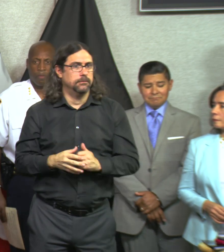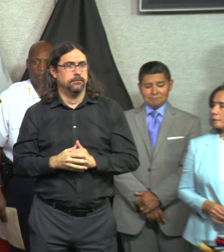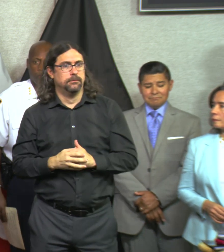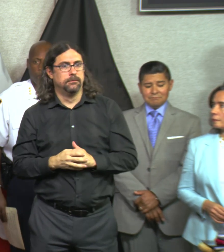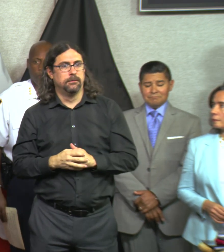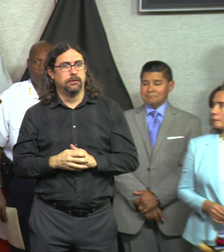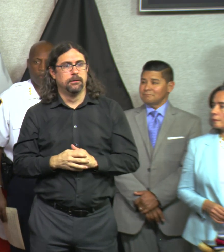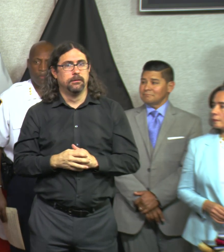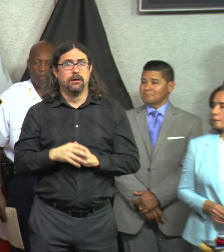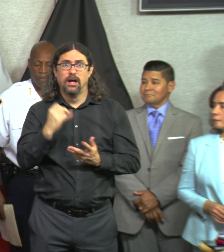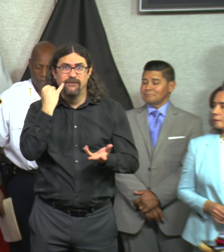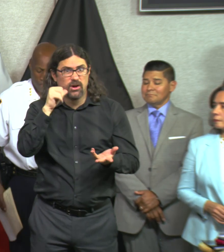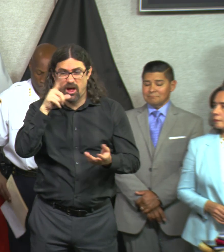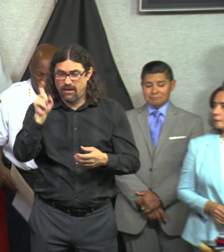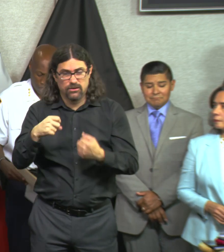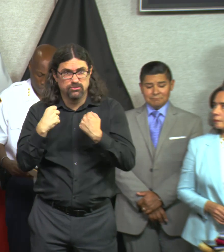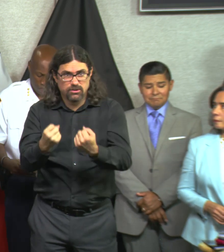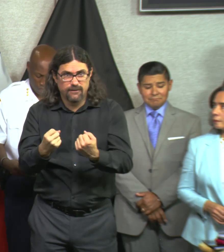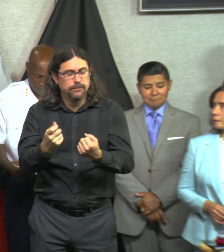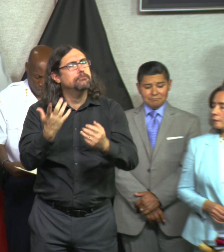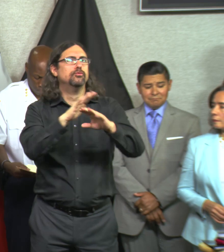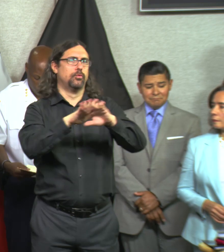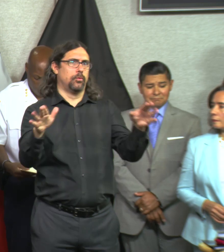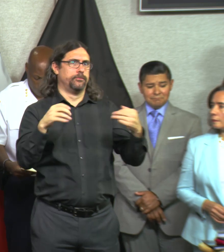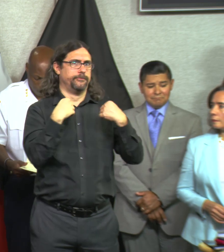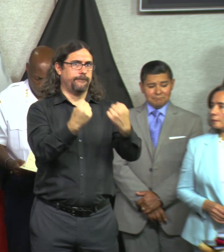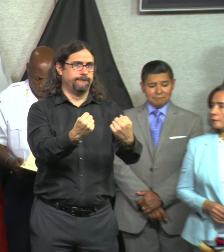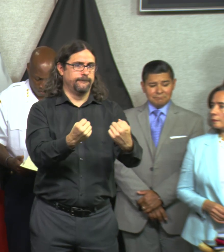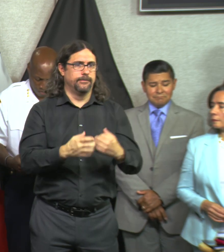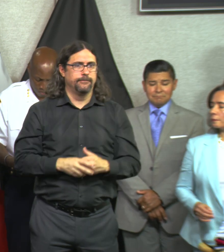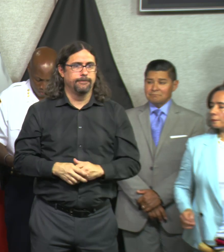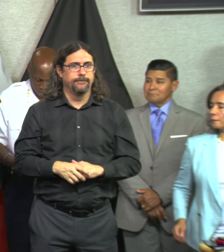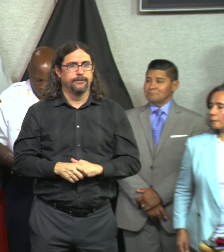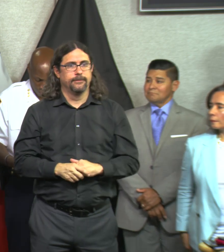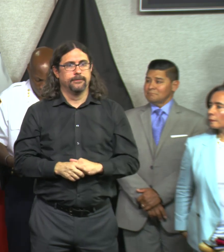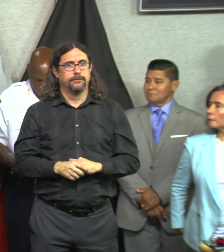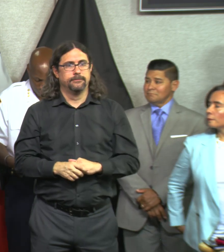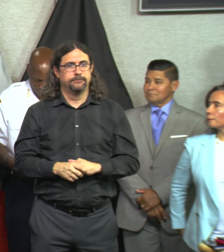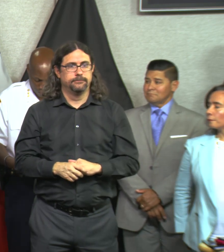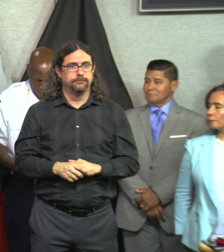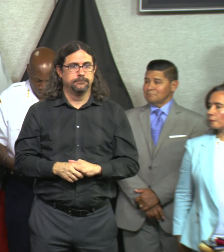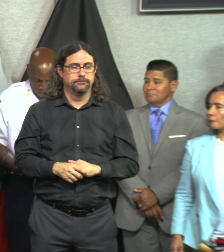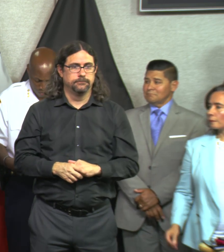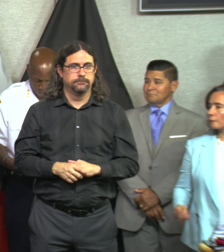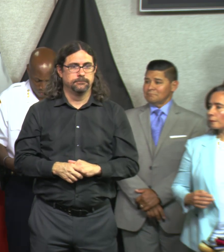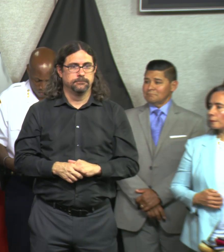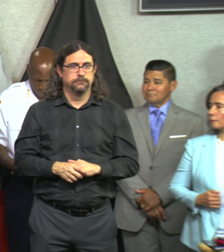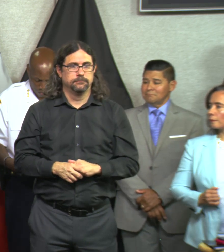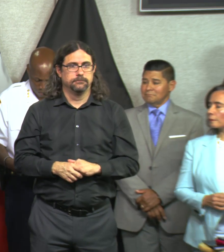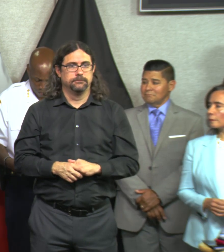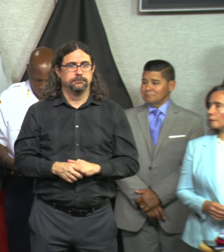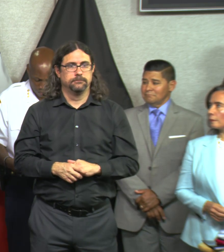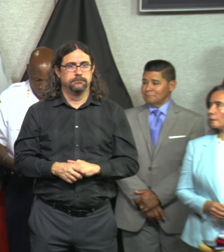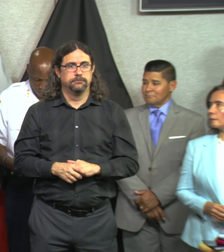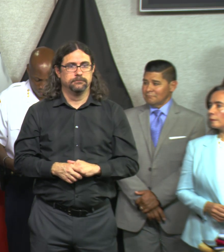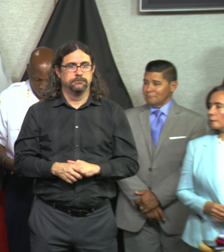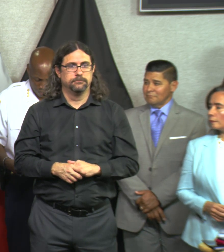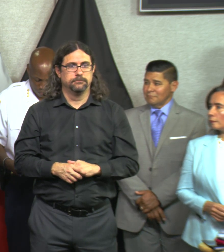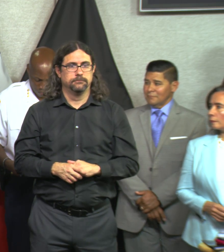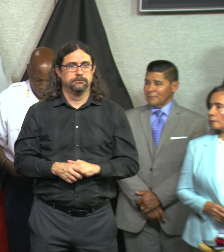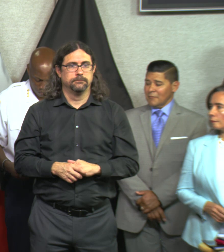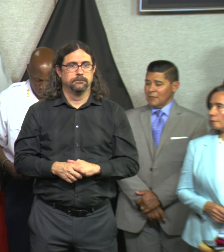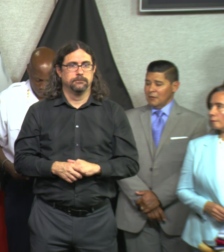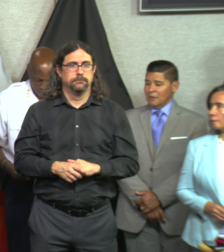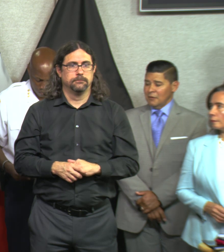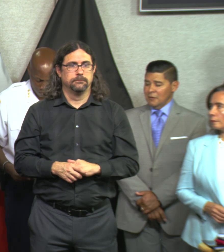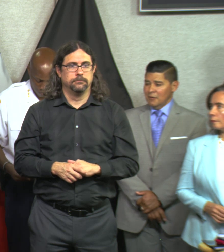because even though it's a weekend and it's summer and there's probably less congestion than a lot of other times, we want everyone to, as much as possible,